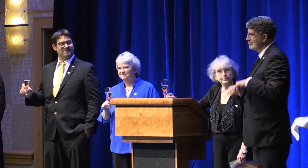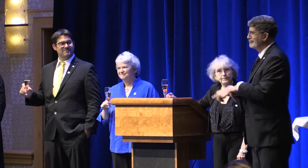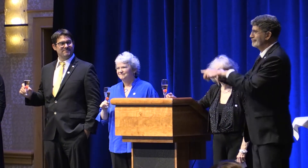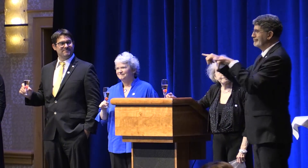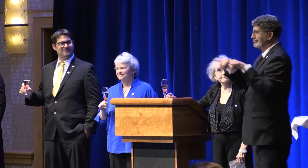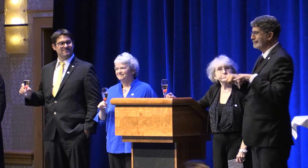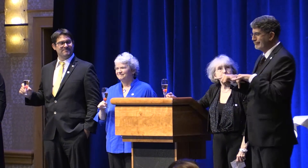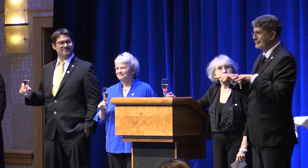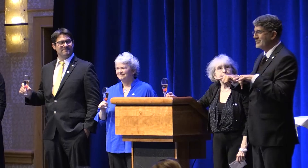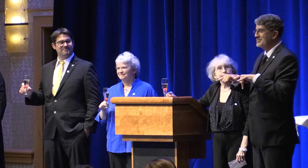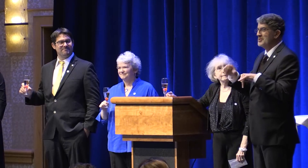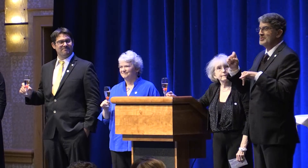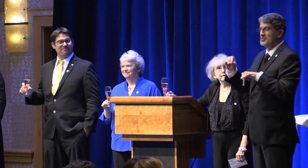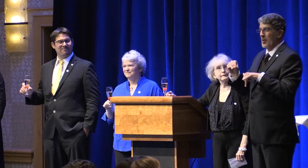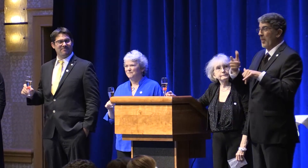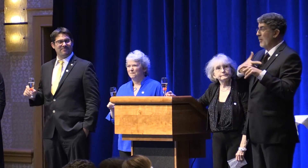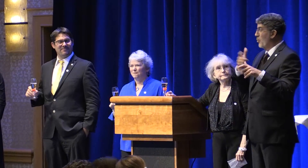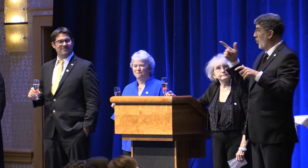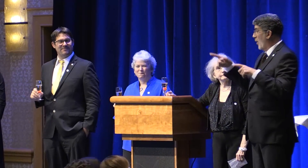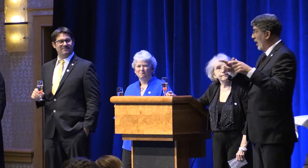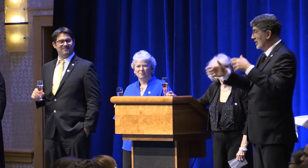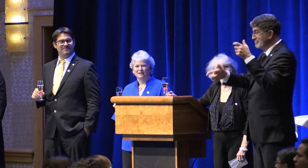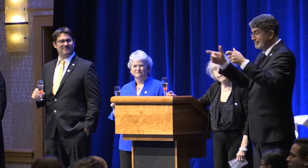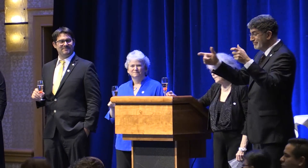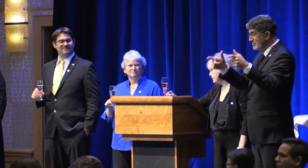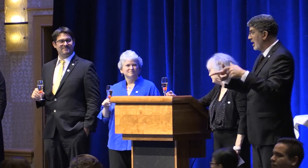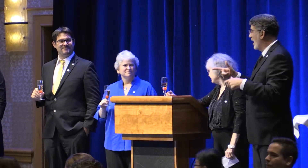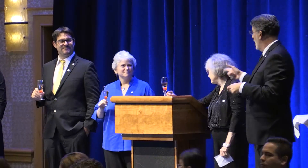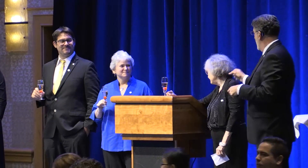room, again, to symbolize the TDI logo.